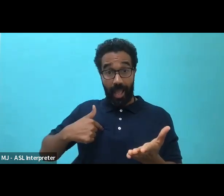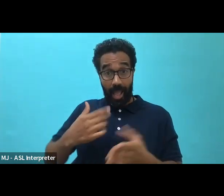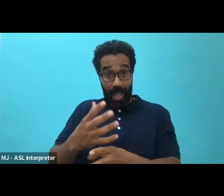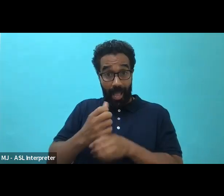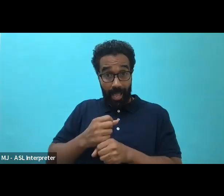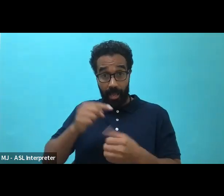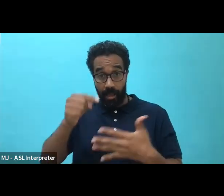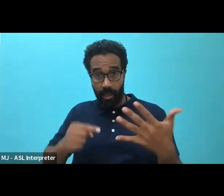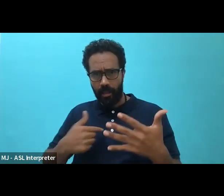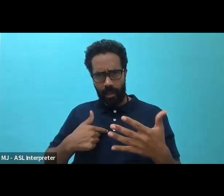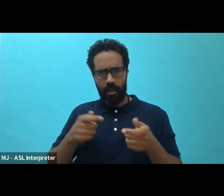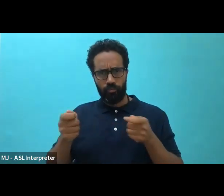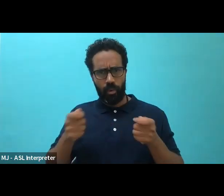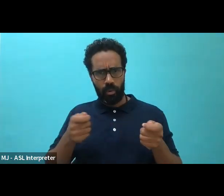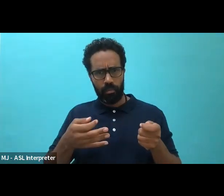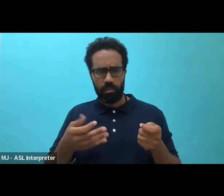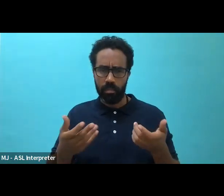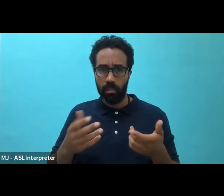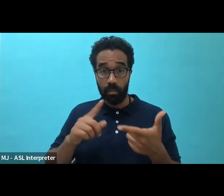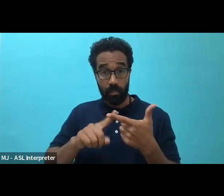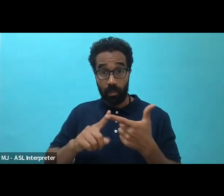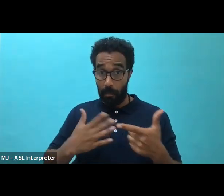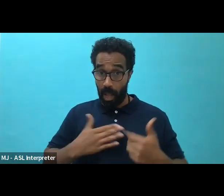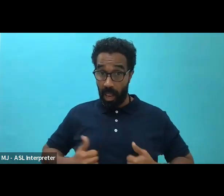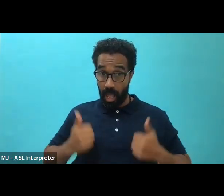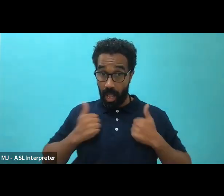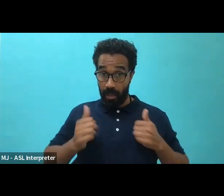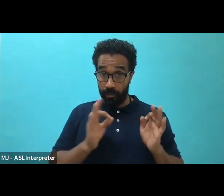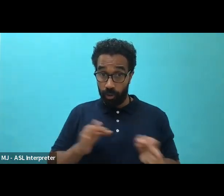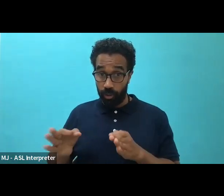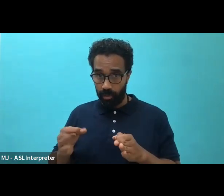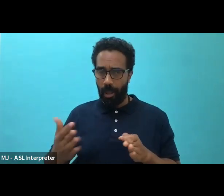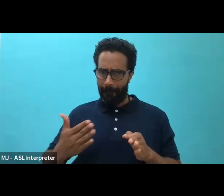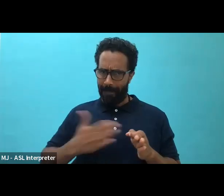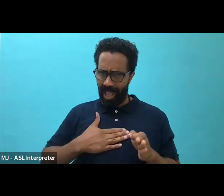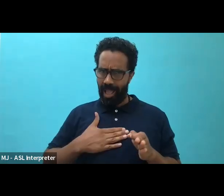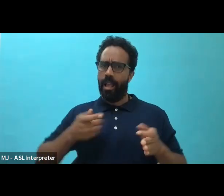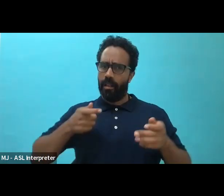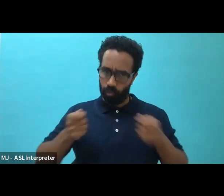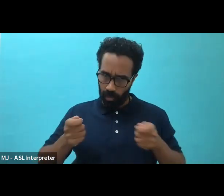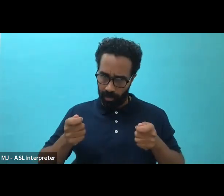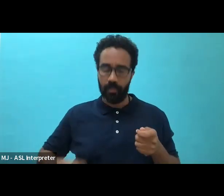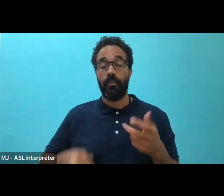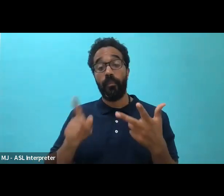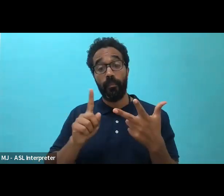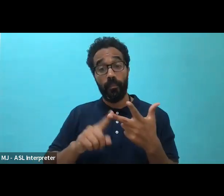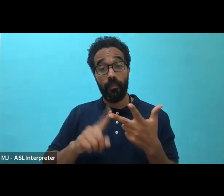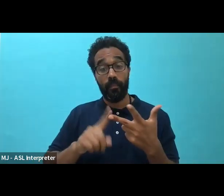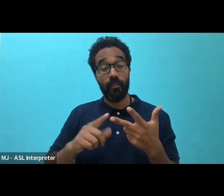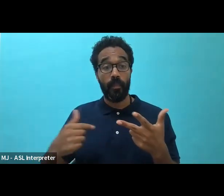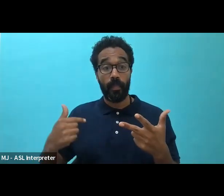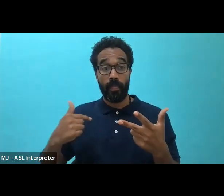means control over one's life choices. And most importantly, it means the freedom to try